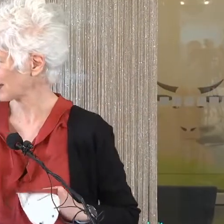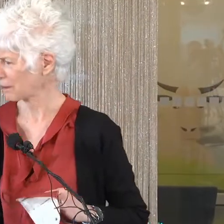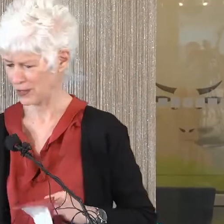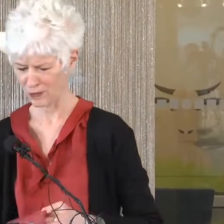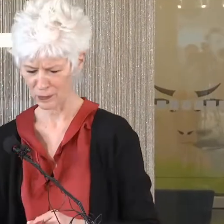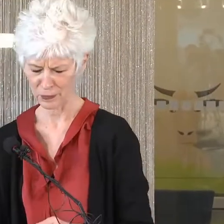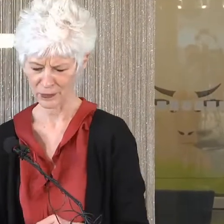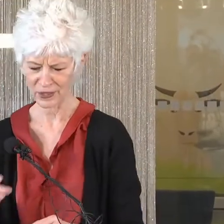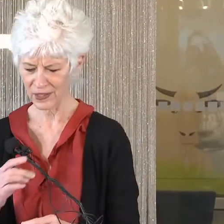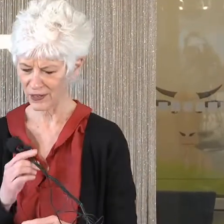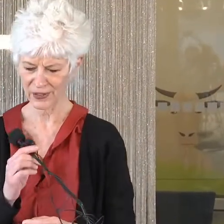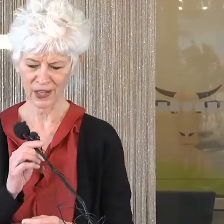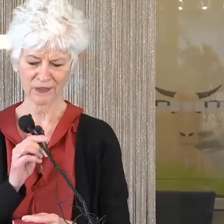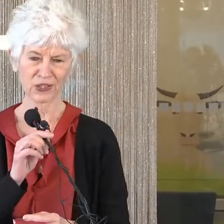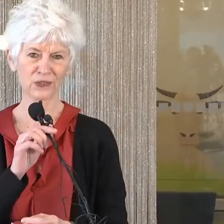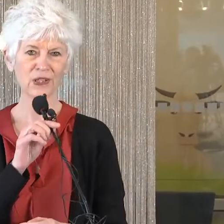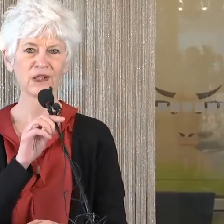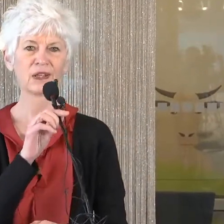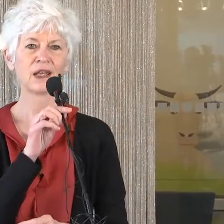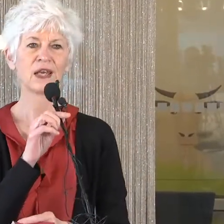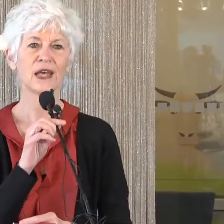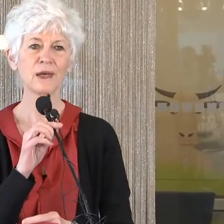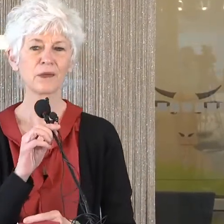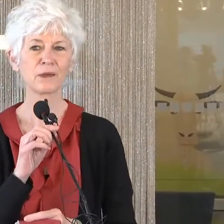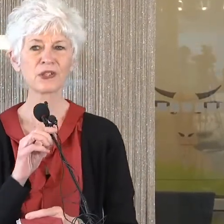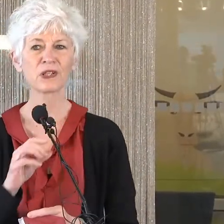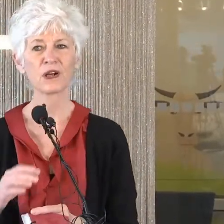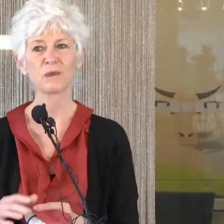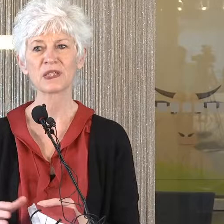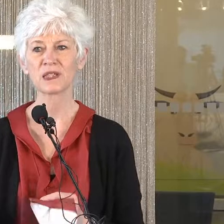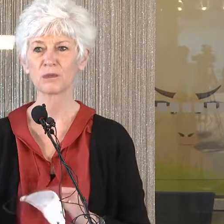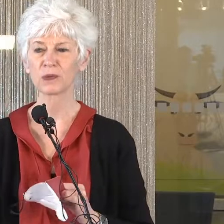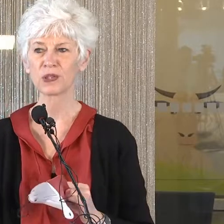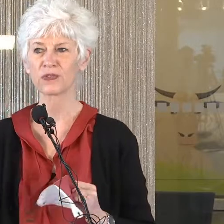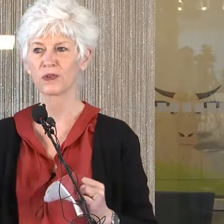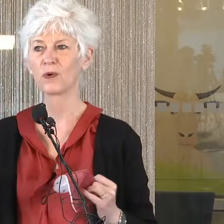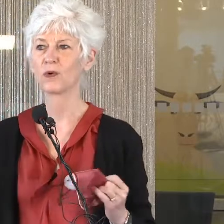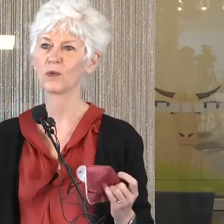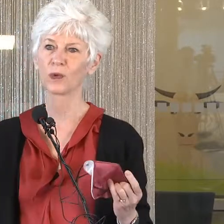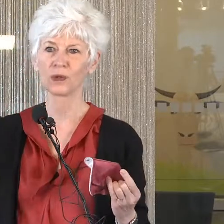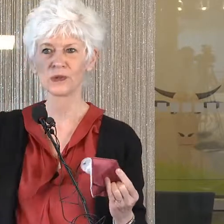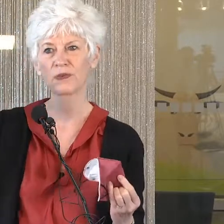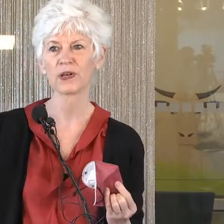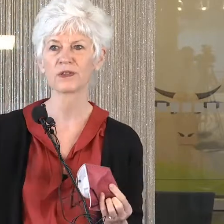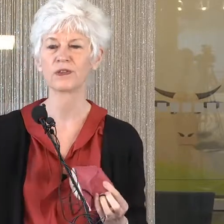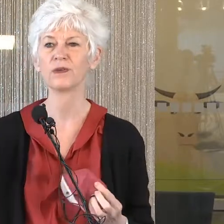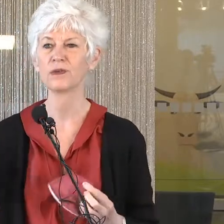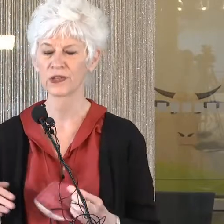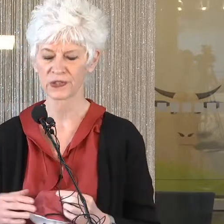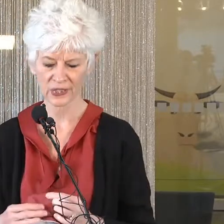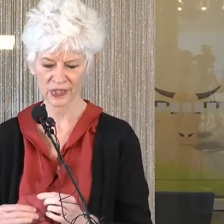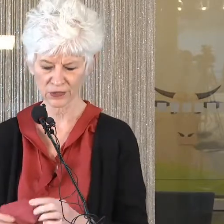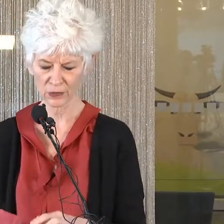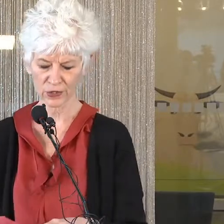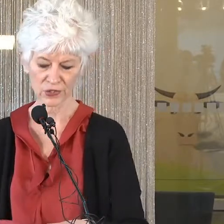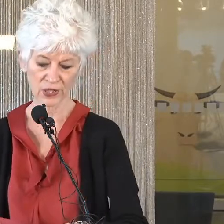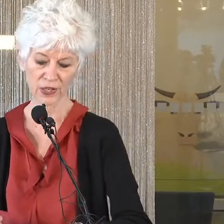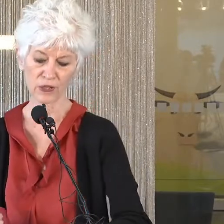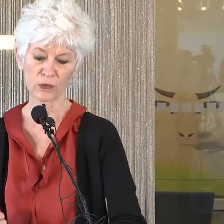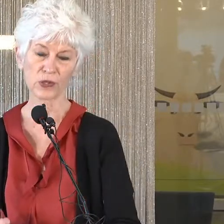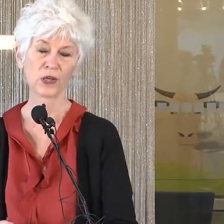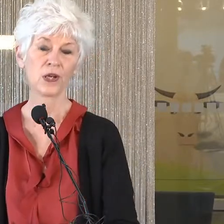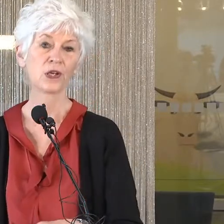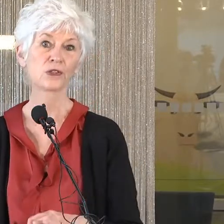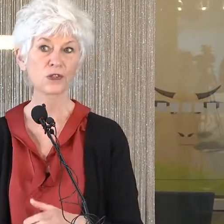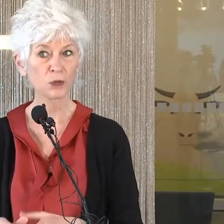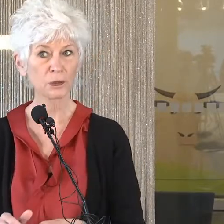Welcome back, Mayor Whipple. We love having you here. The Wichita Art Museum brings the whole world of art to our city, to Wichita,